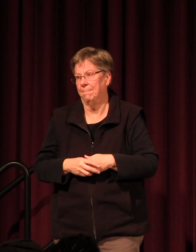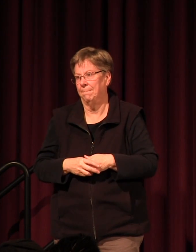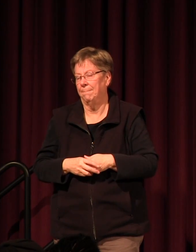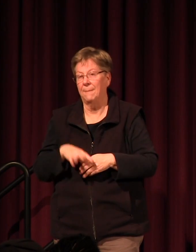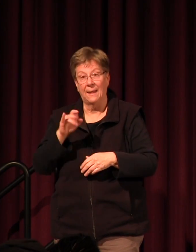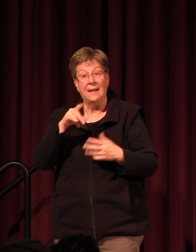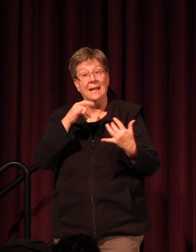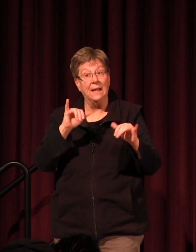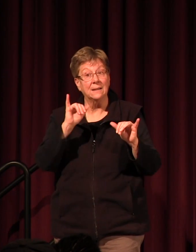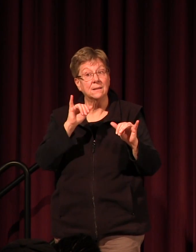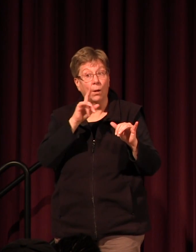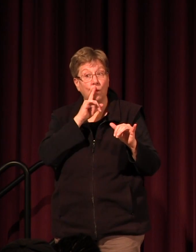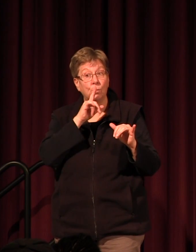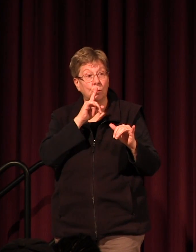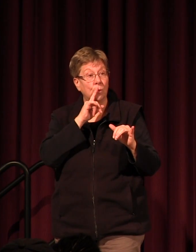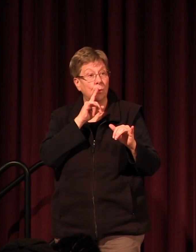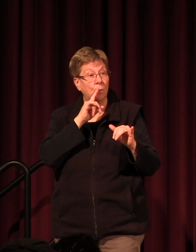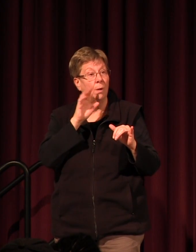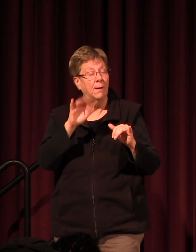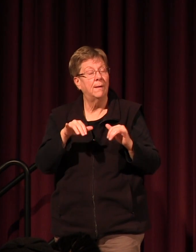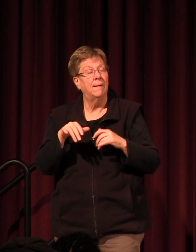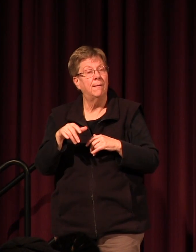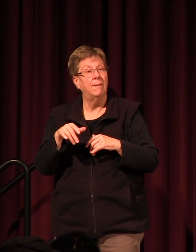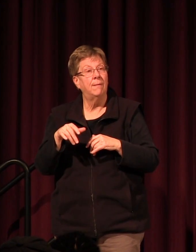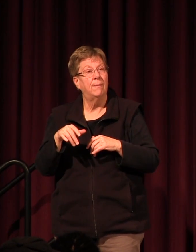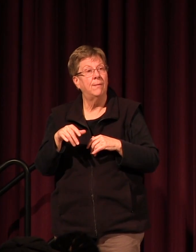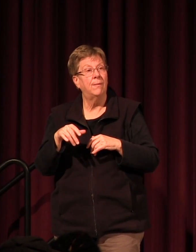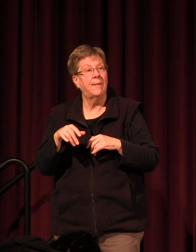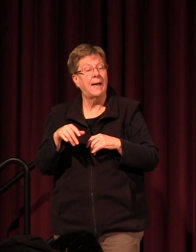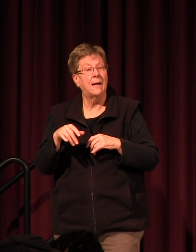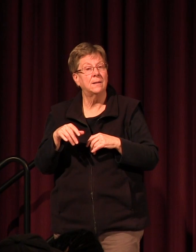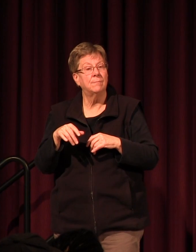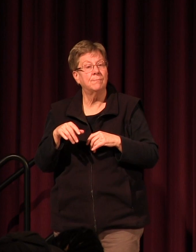It is still true that